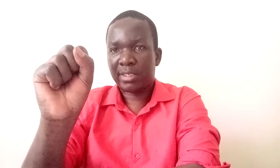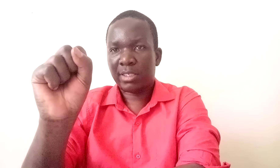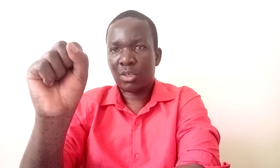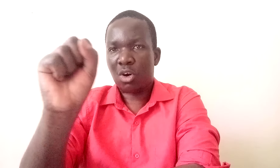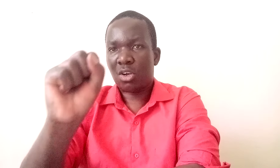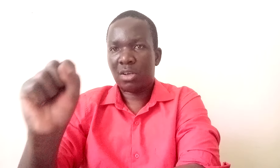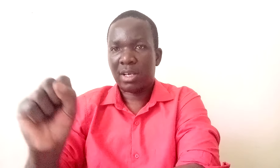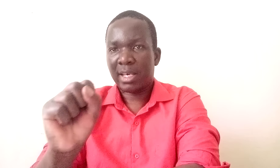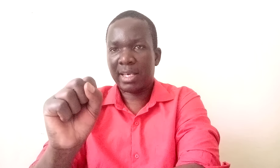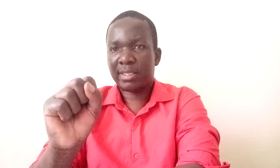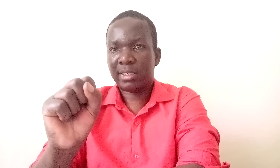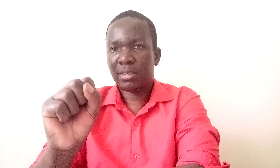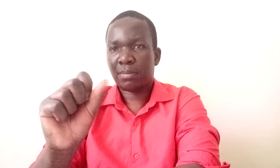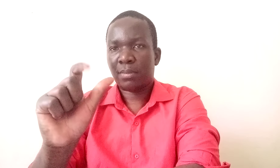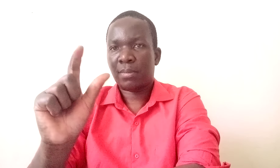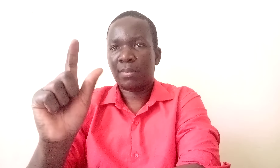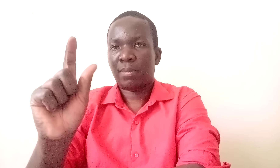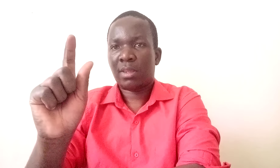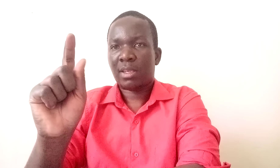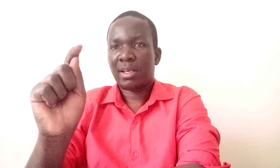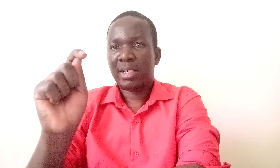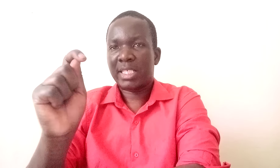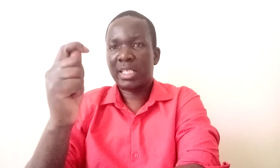S or S, T,